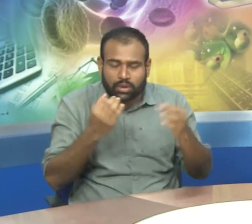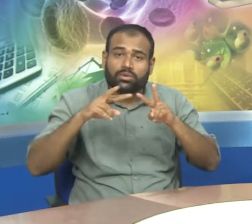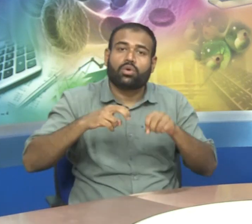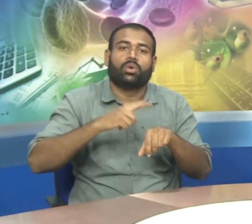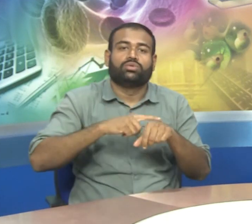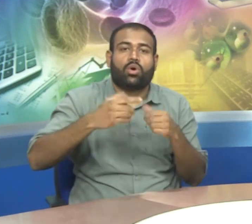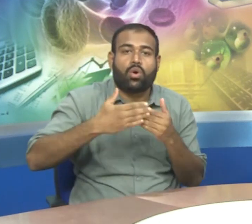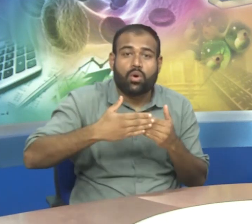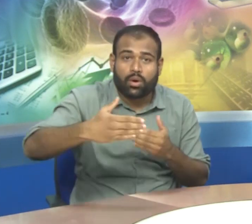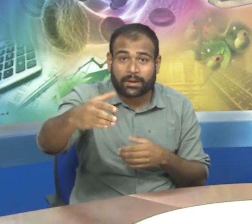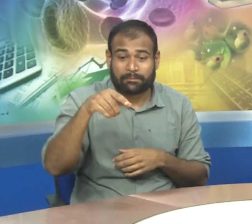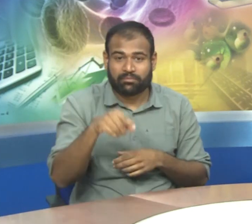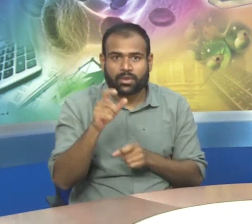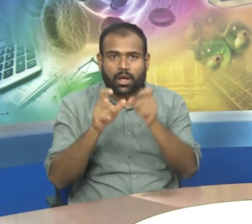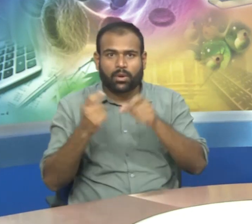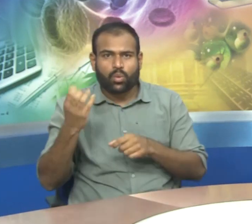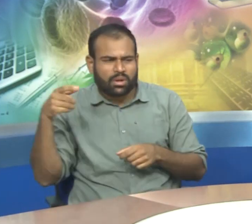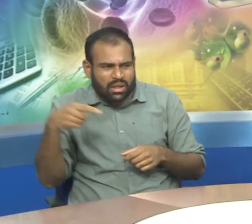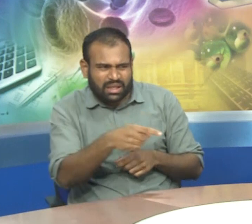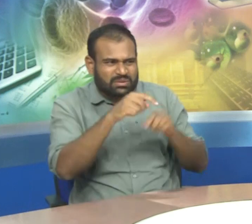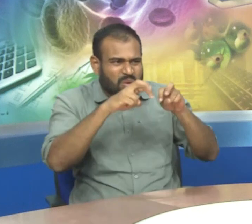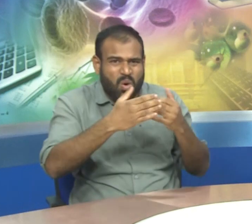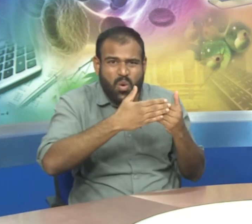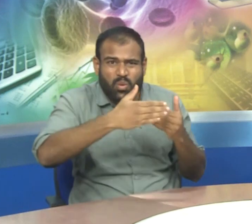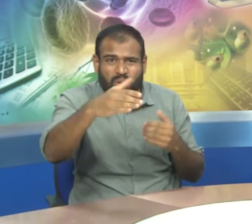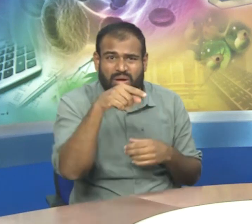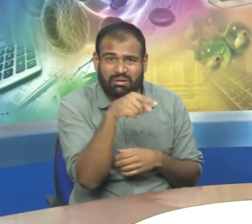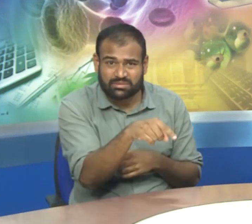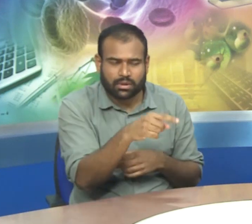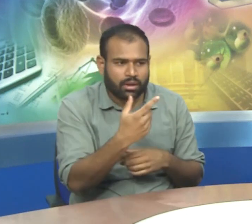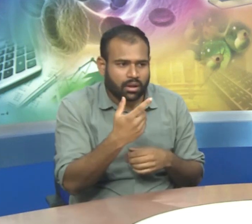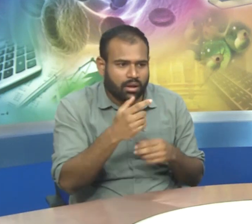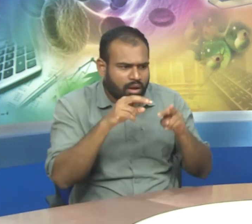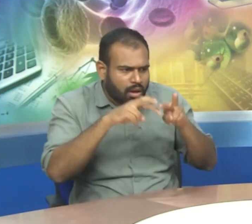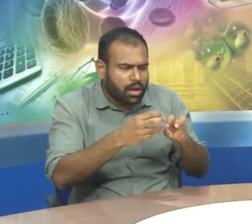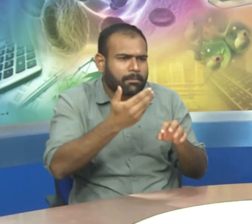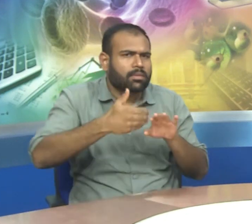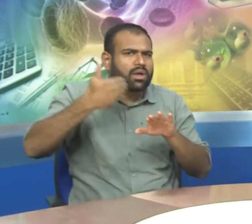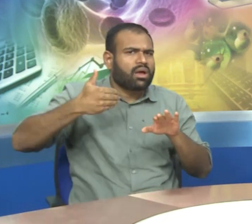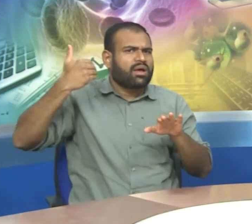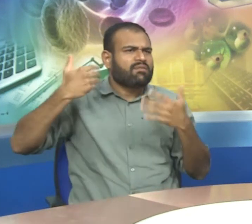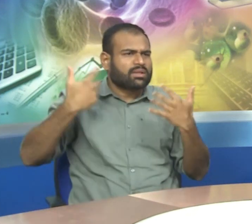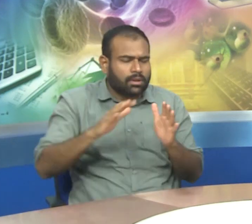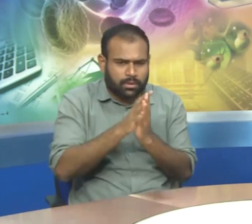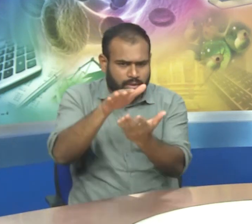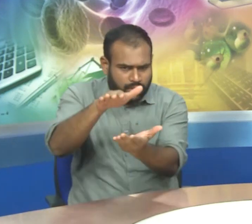So, such informations are gathered after consulting many sources and they take a long